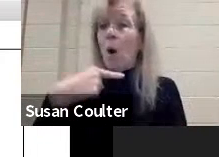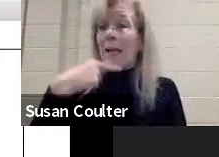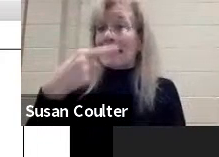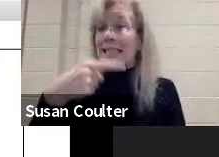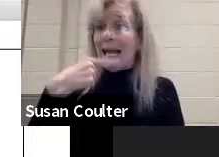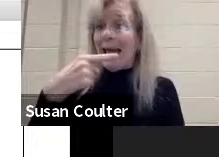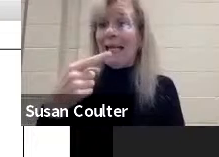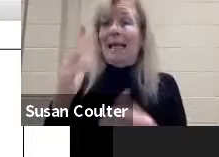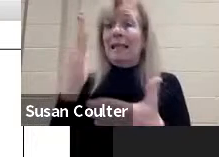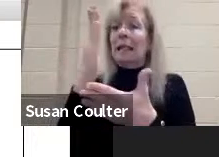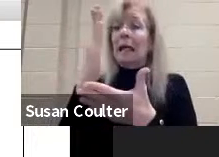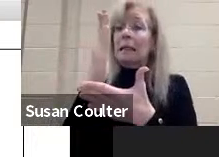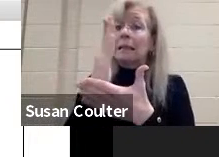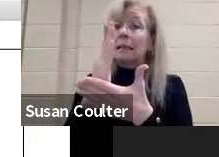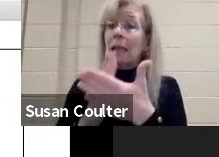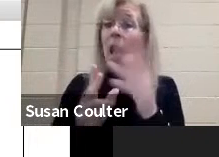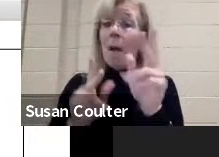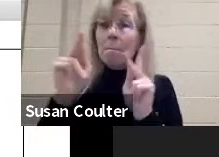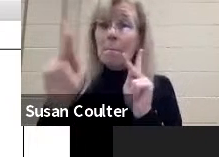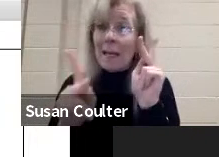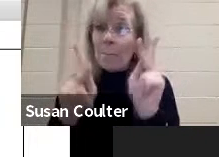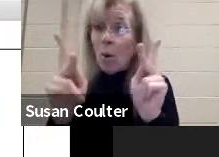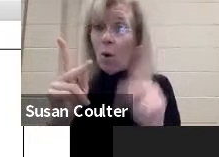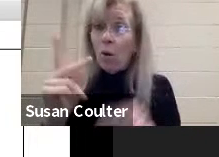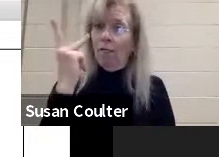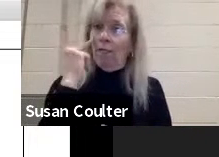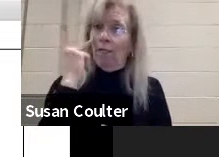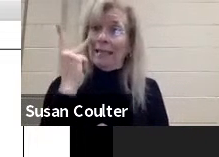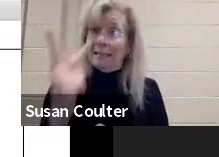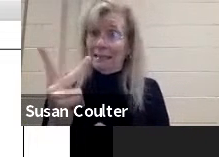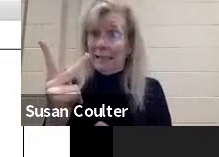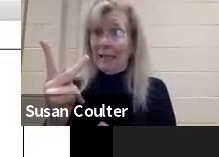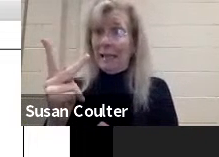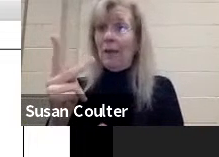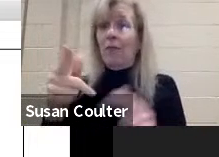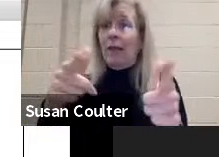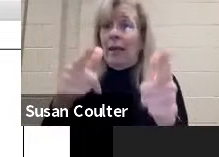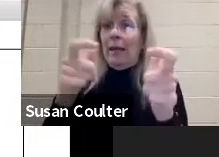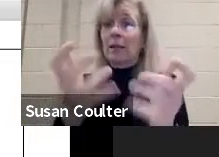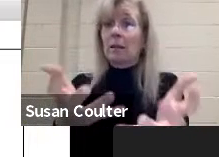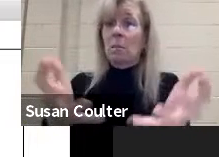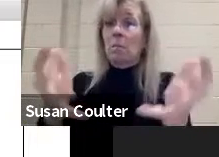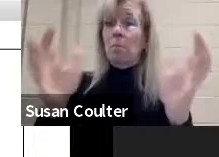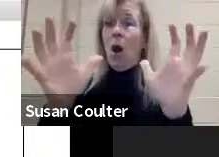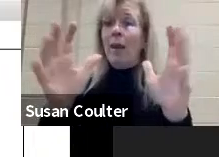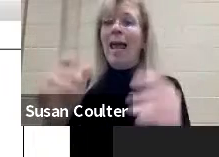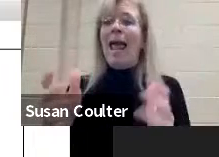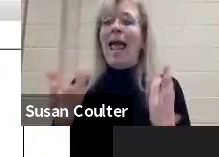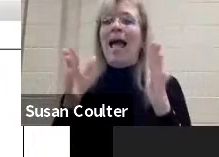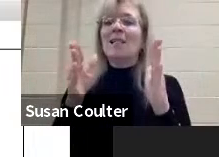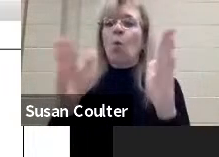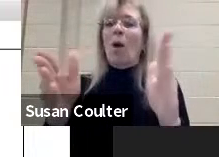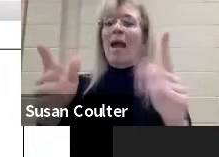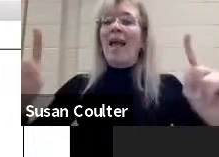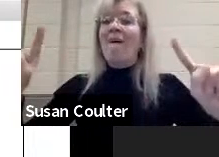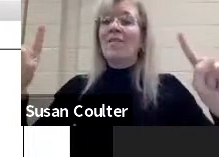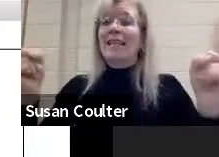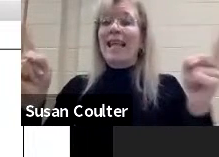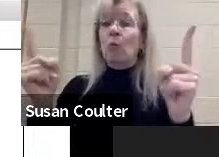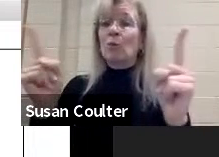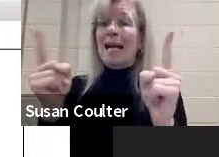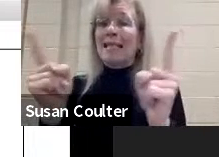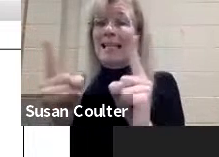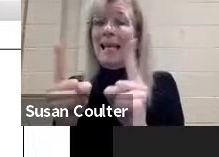comment I wanted to say is some people, they see the Instant Pot as a way